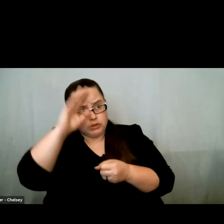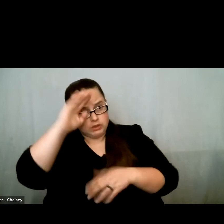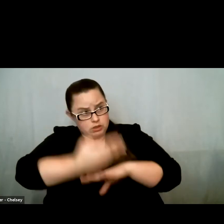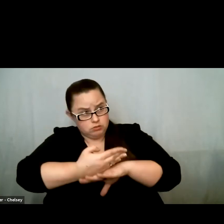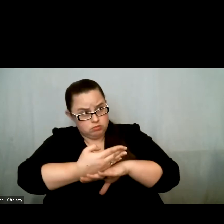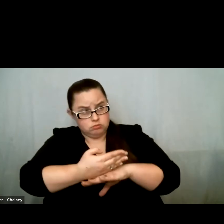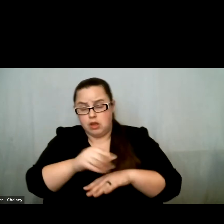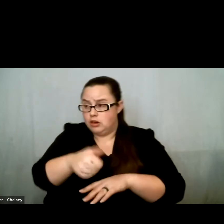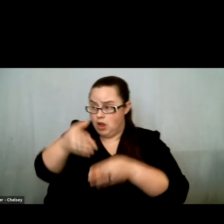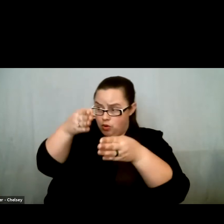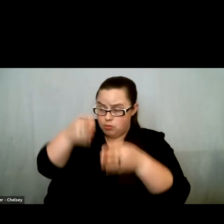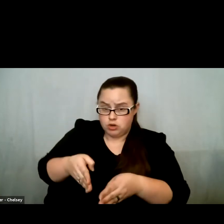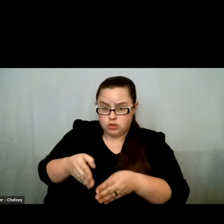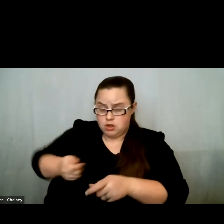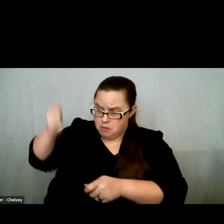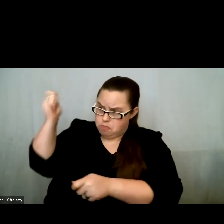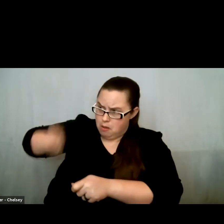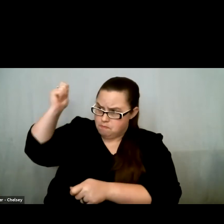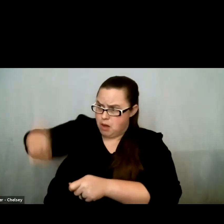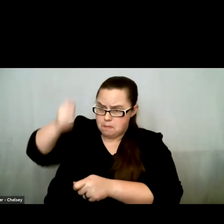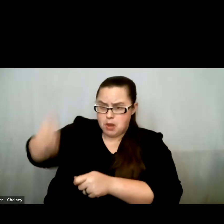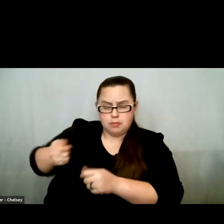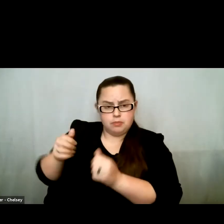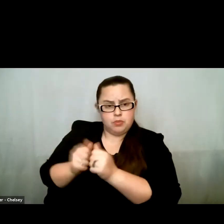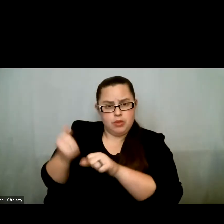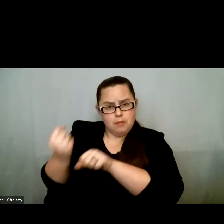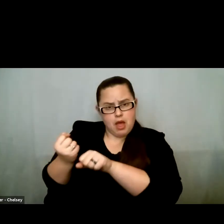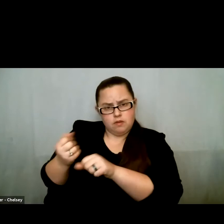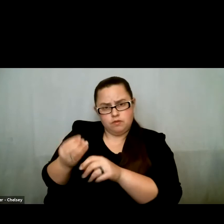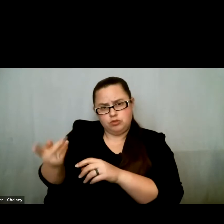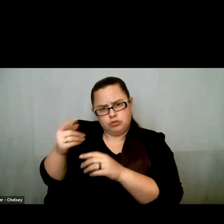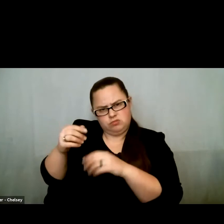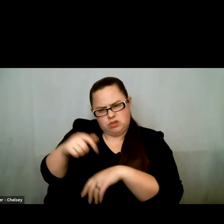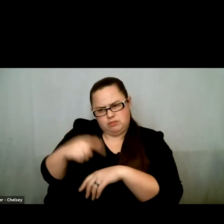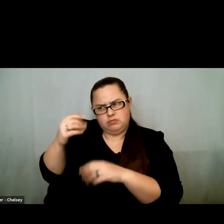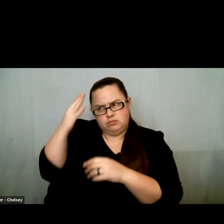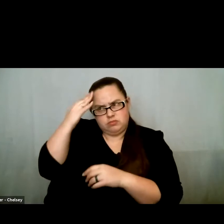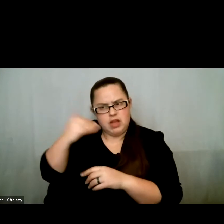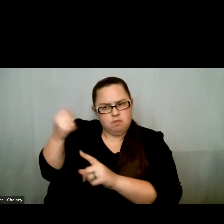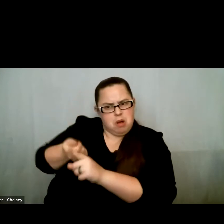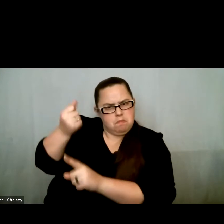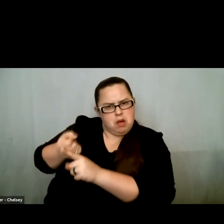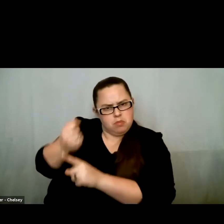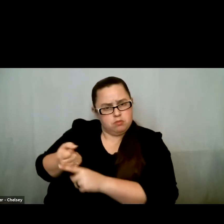else struck him in the head a couple of times with a baseball bat, would it be a brutal murder?